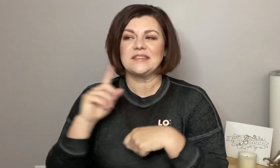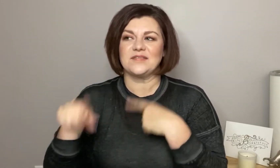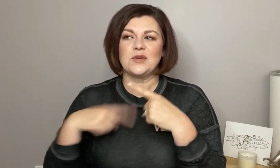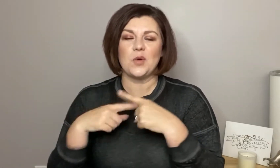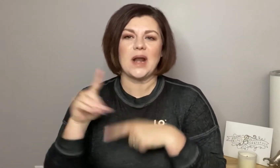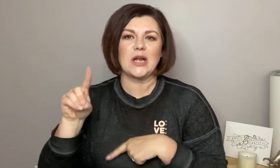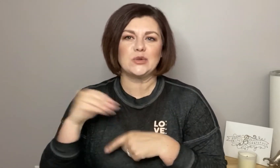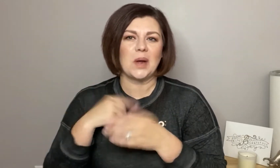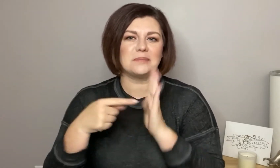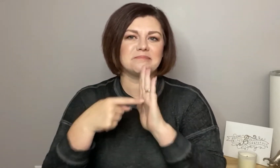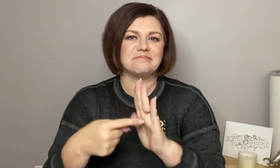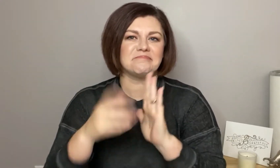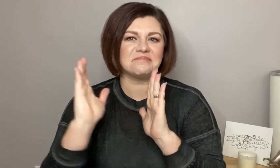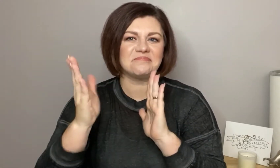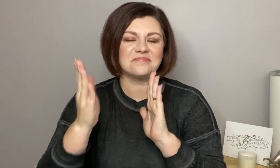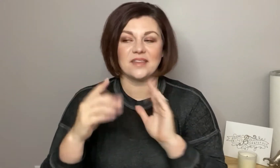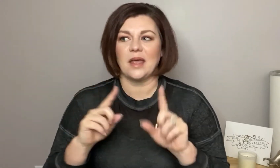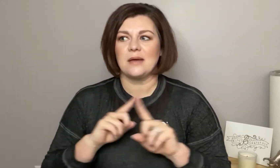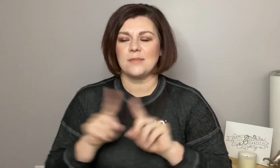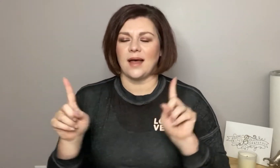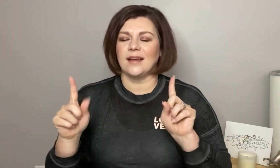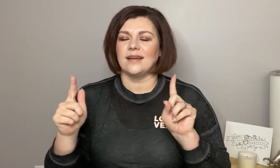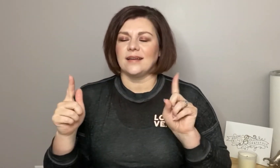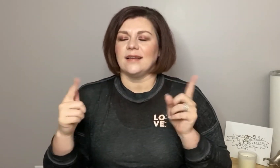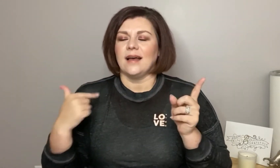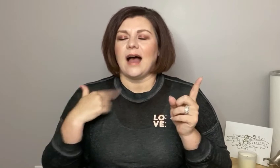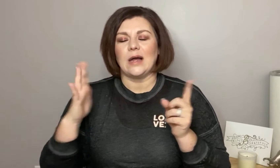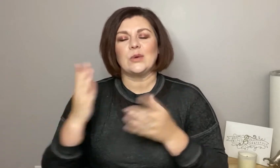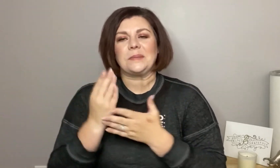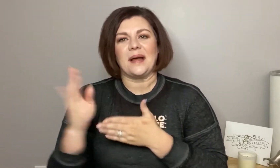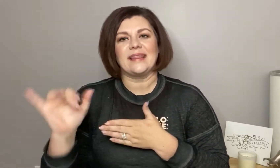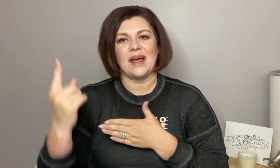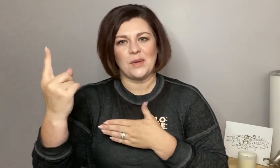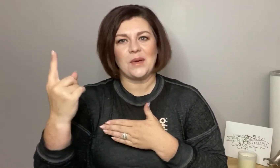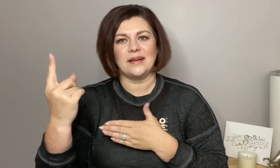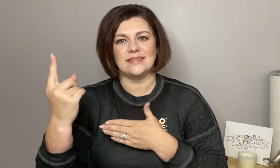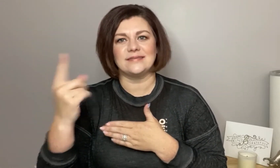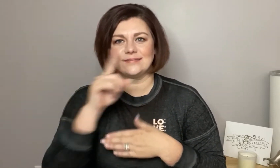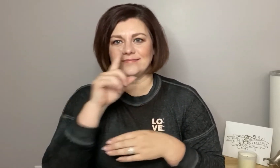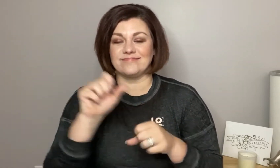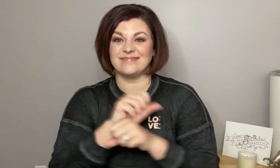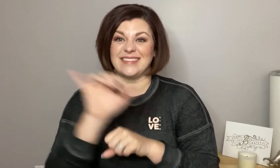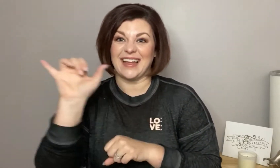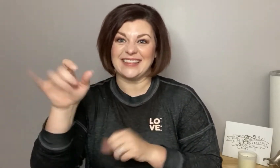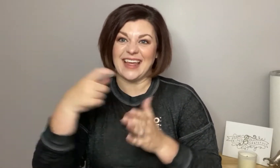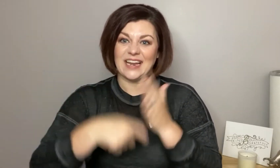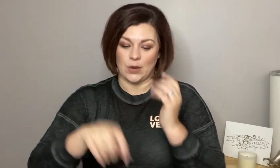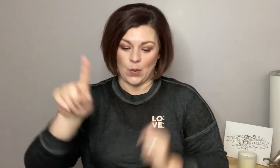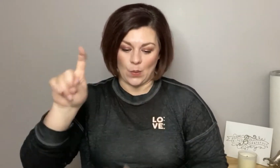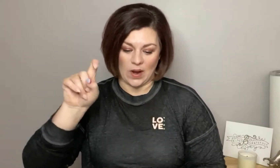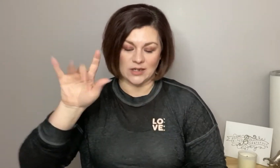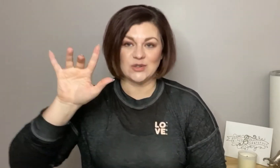that, and I'm really excited, and I'll show you what look I create with that. But that Divine Rose